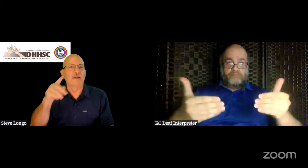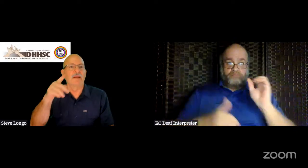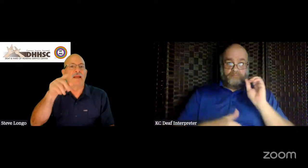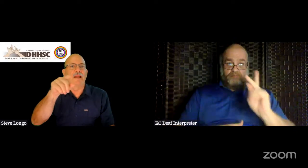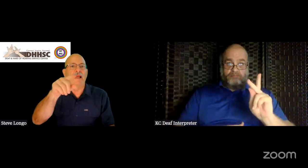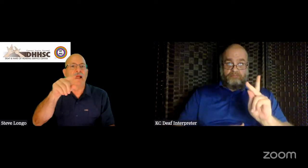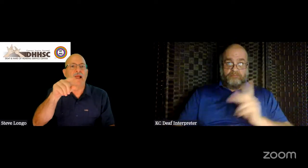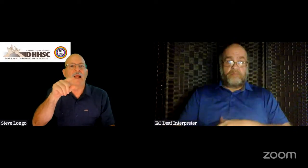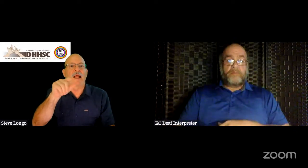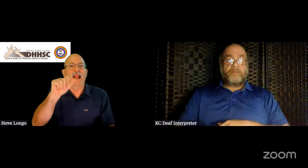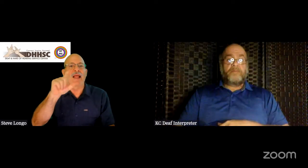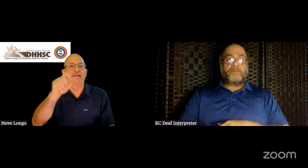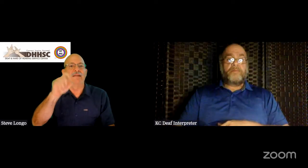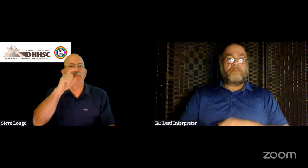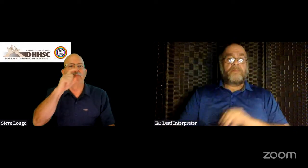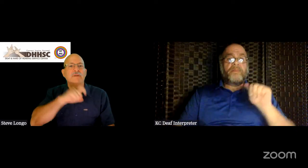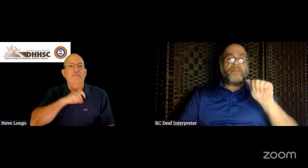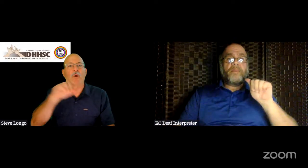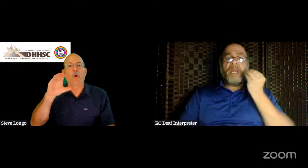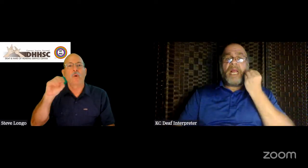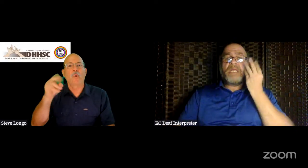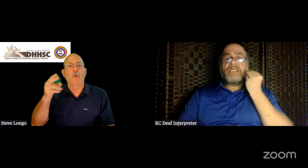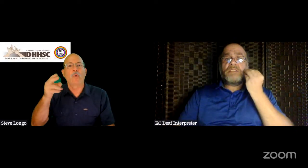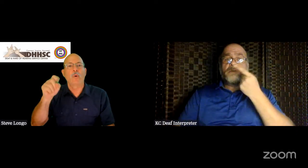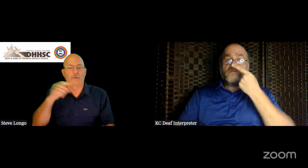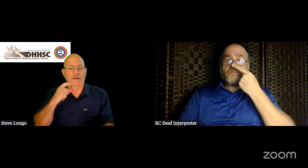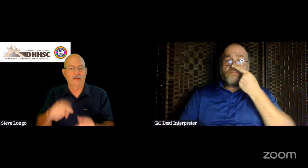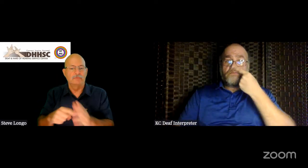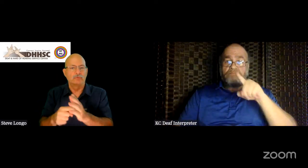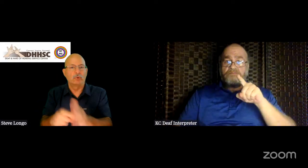will approve the agenda.